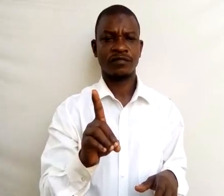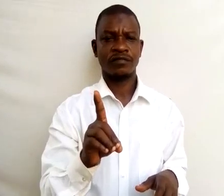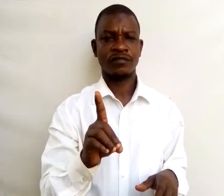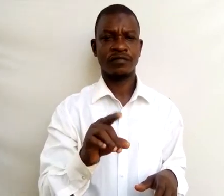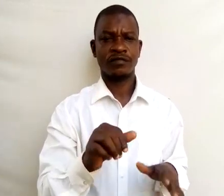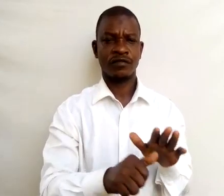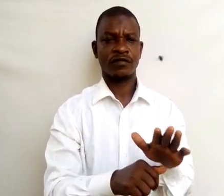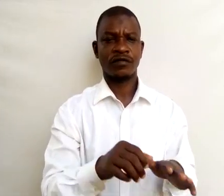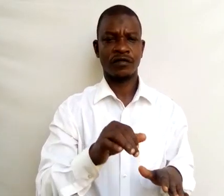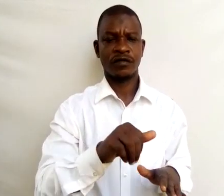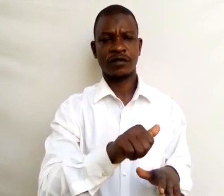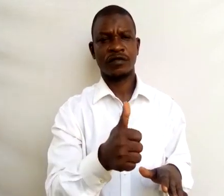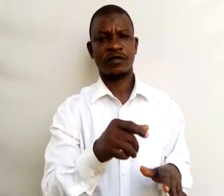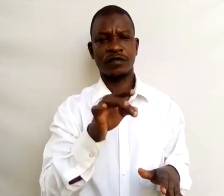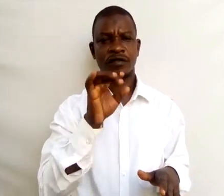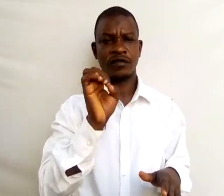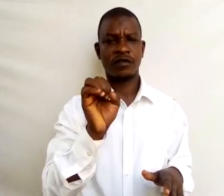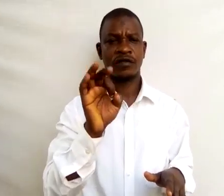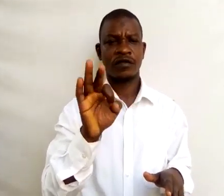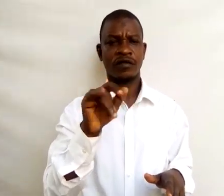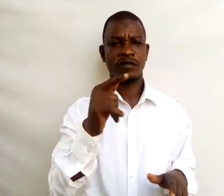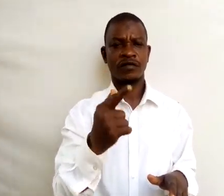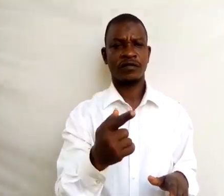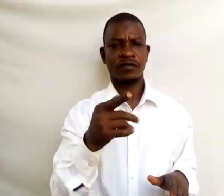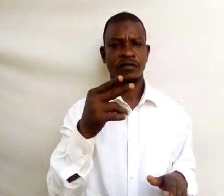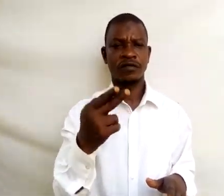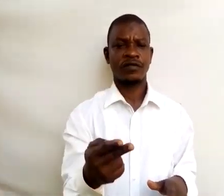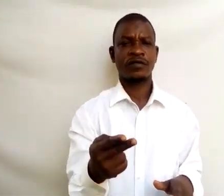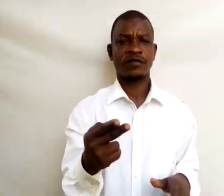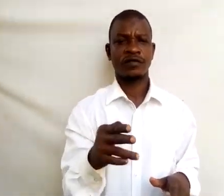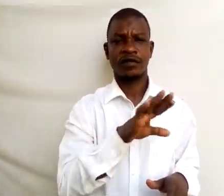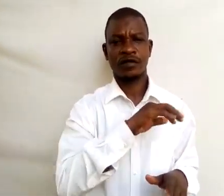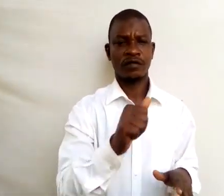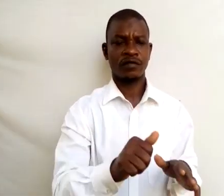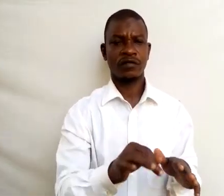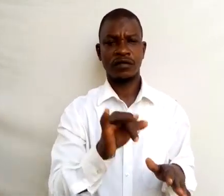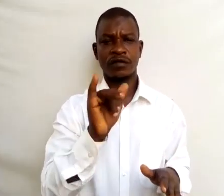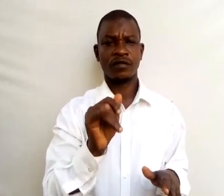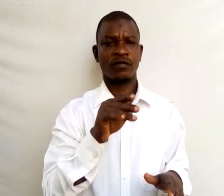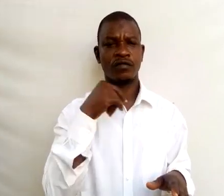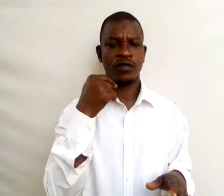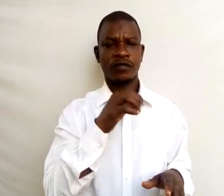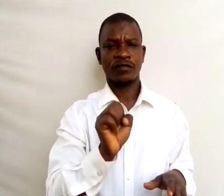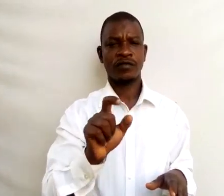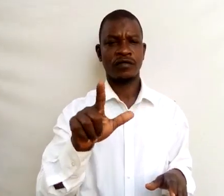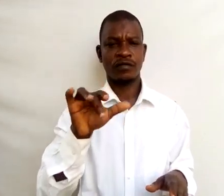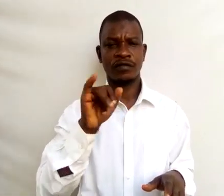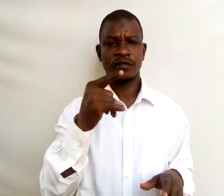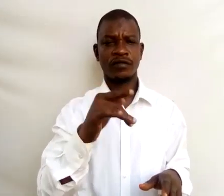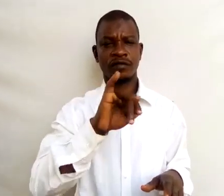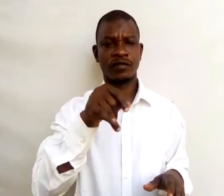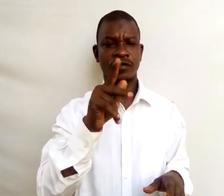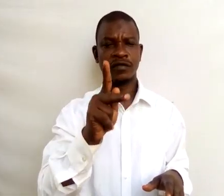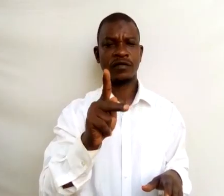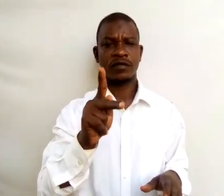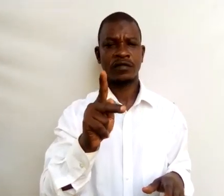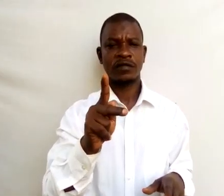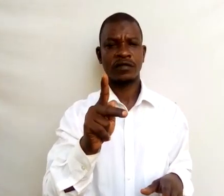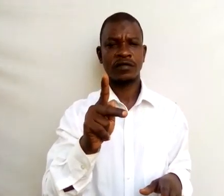Under Z we have E, F, G, H, and under Y we have elements J, K,